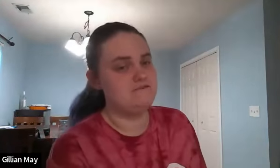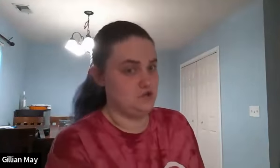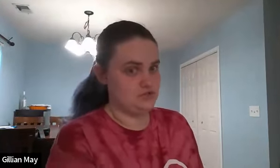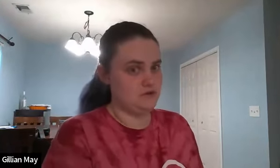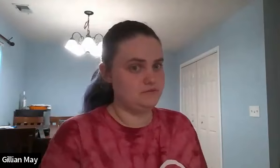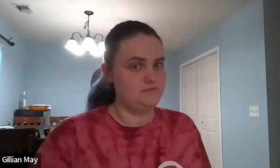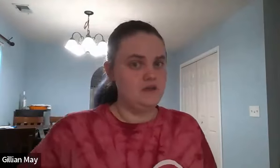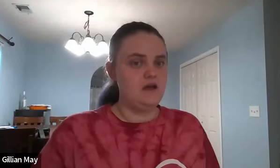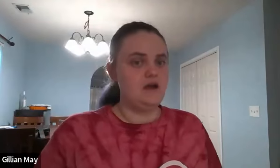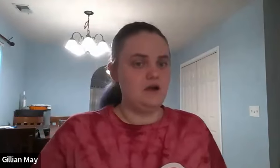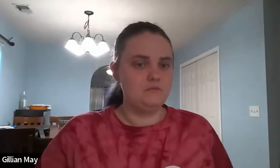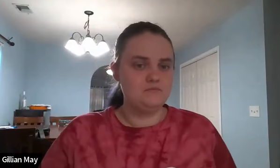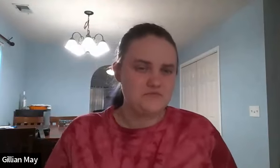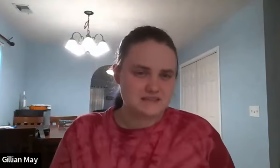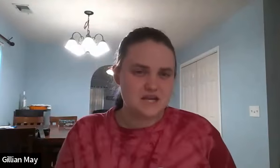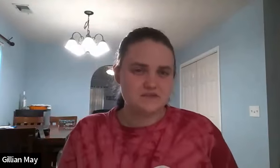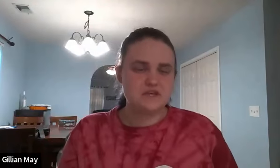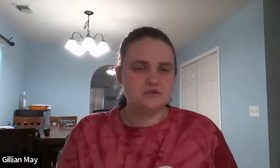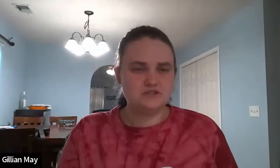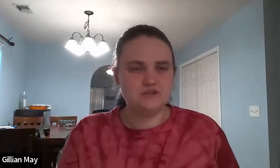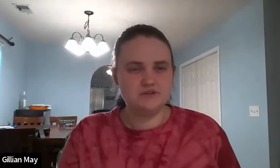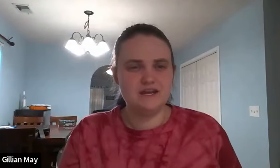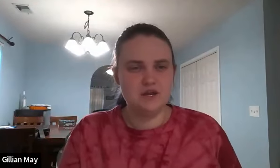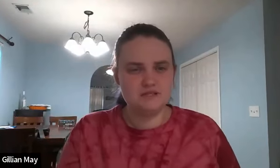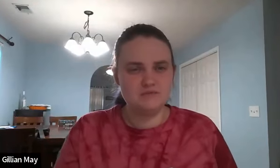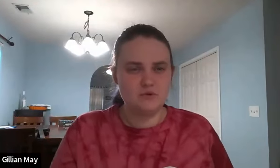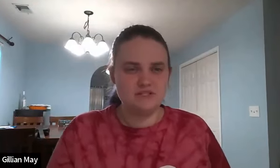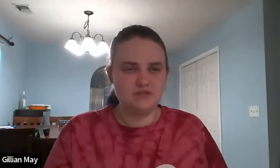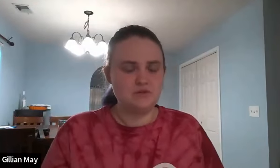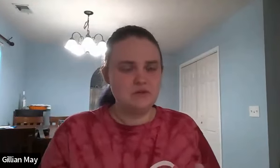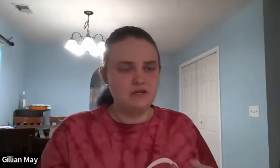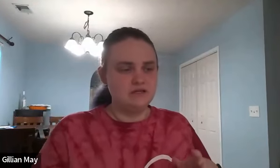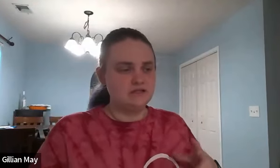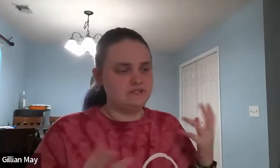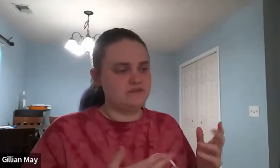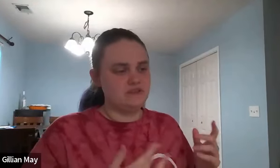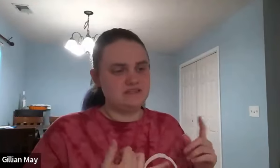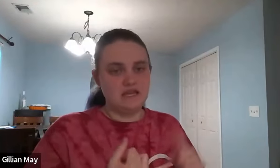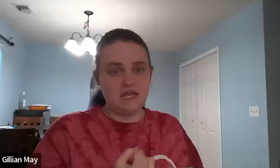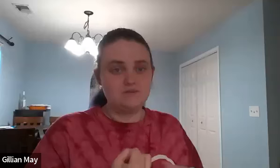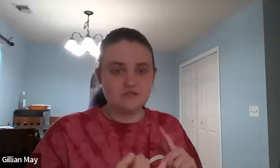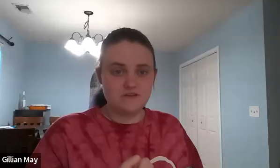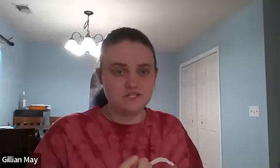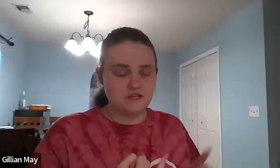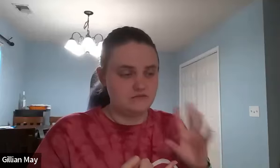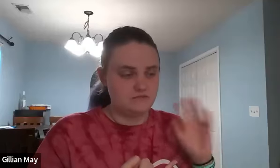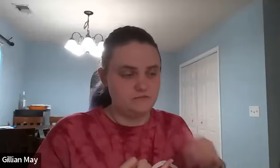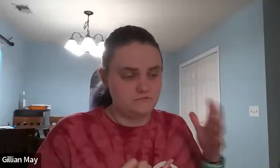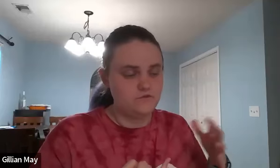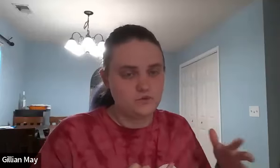finger spelled. That's kind of a thing you'll kind of notice the more we do specific things like animals and food